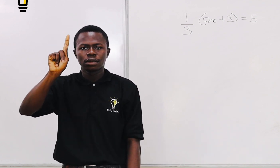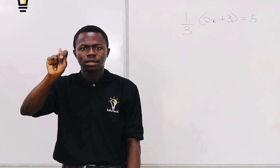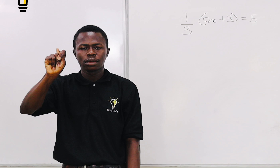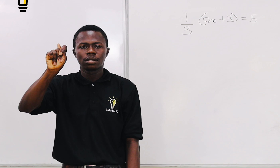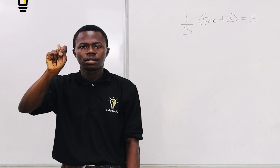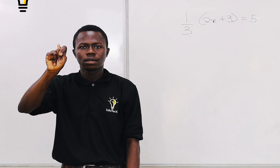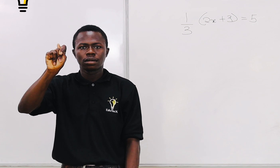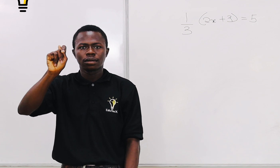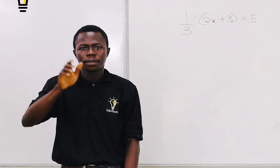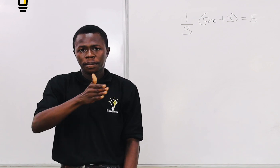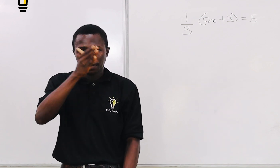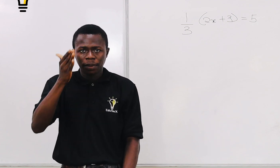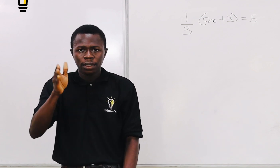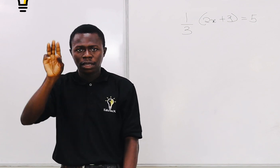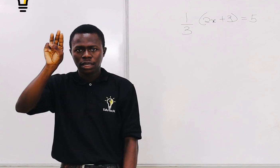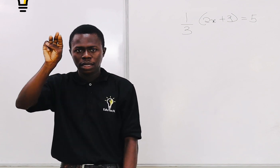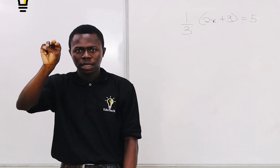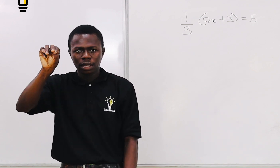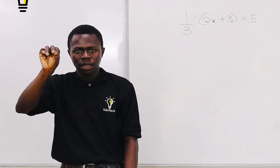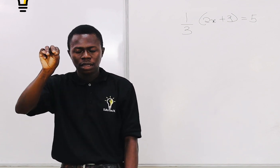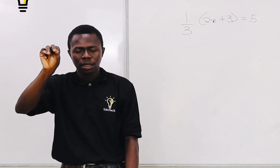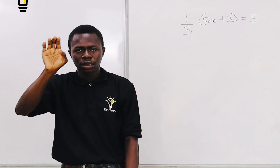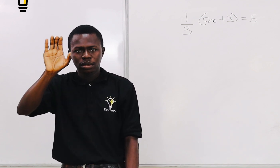Least, least. And then the C